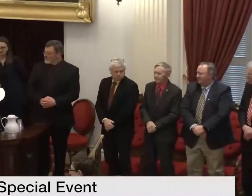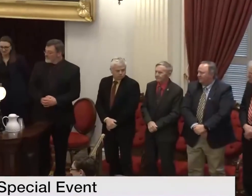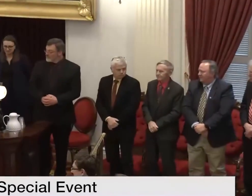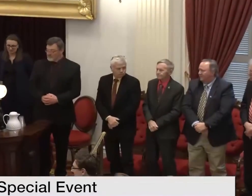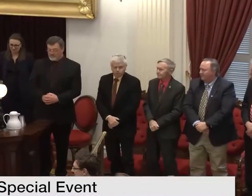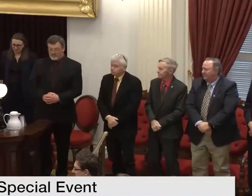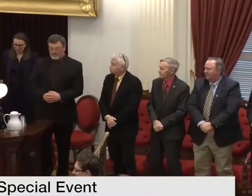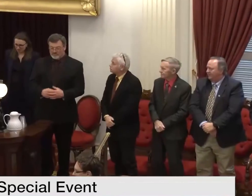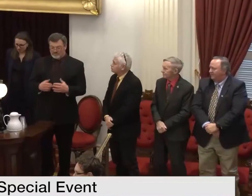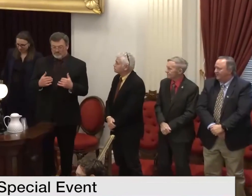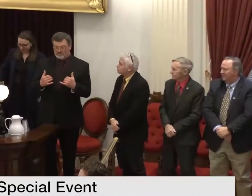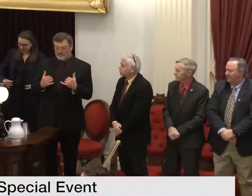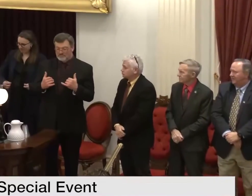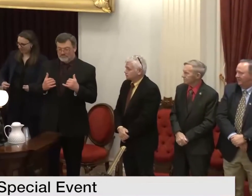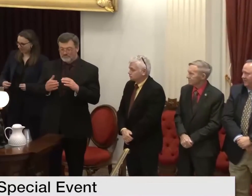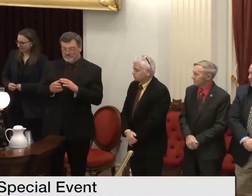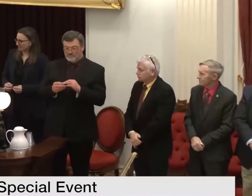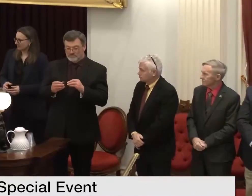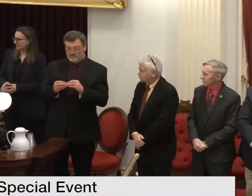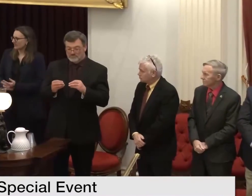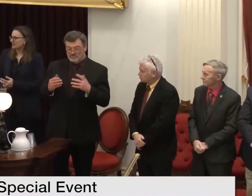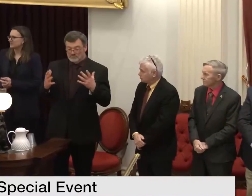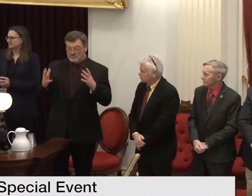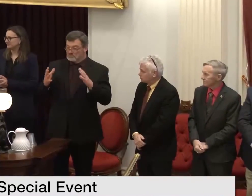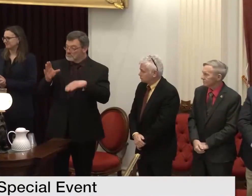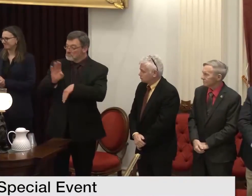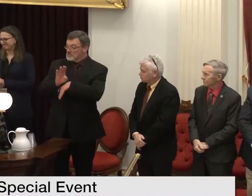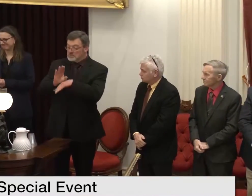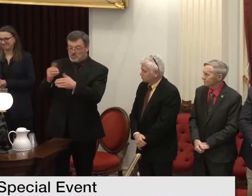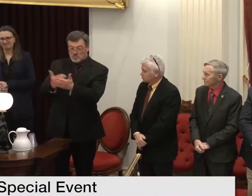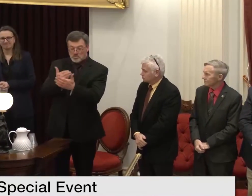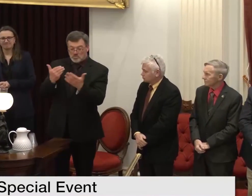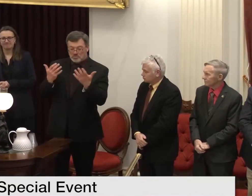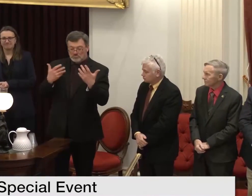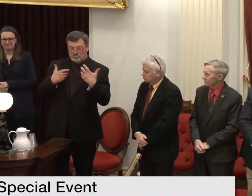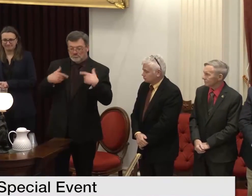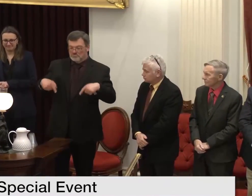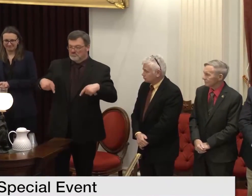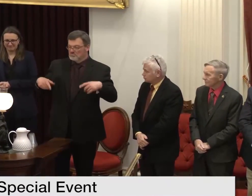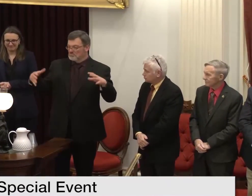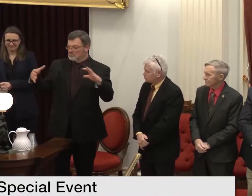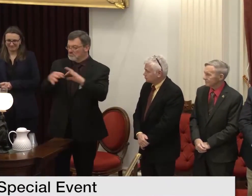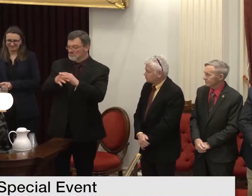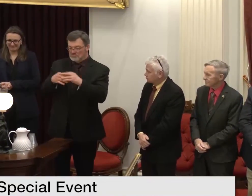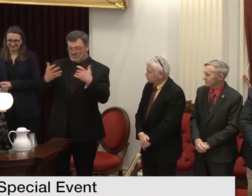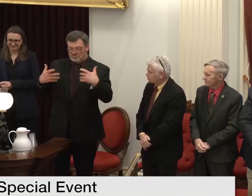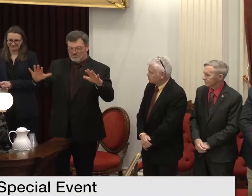And there being no further business, I do hereby declare this joint assembly dissolved.